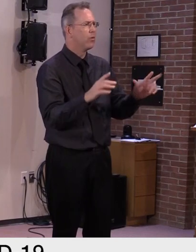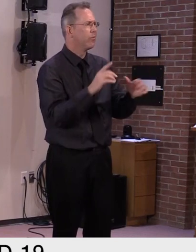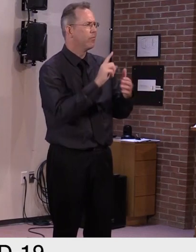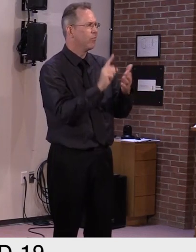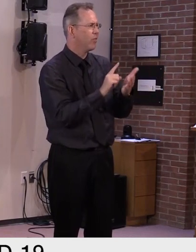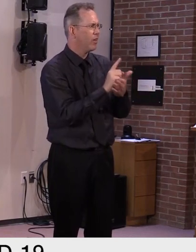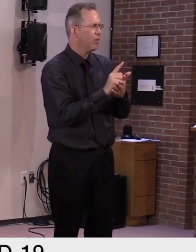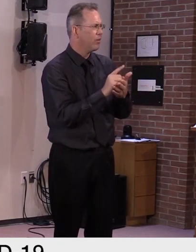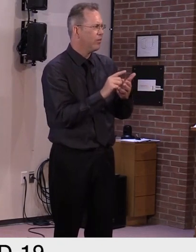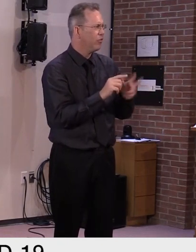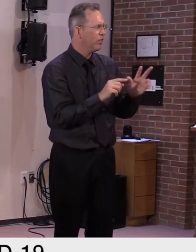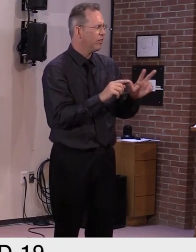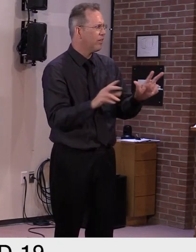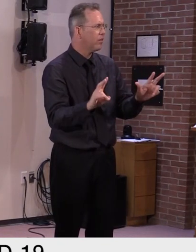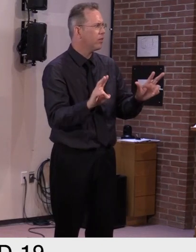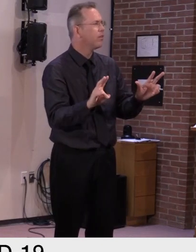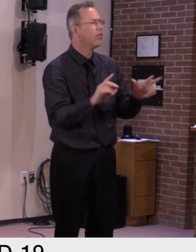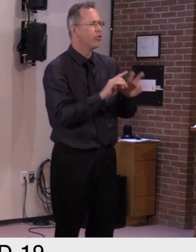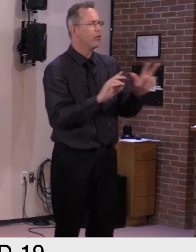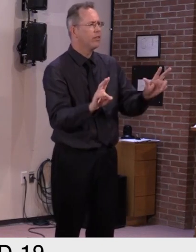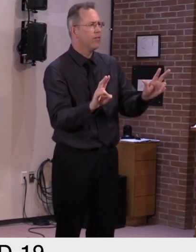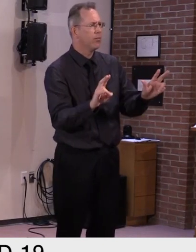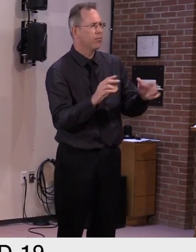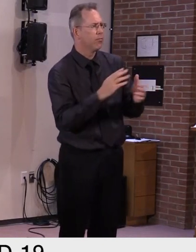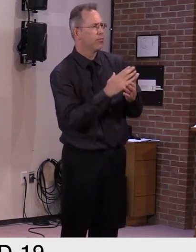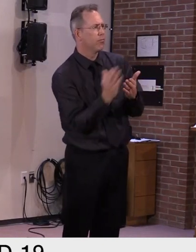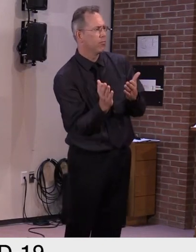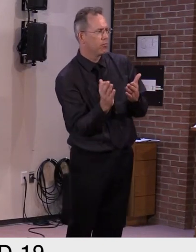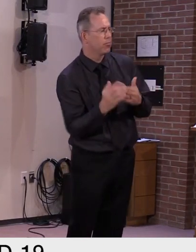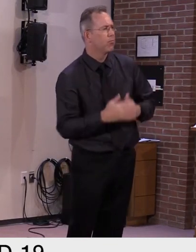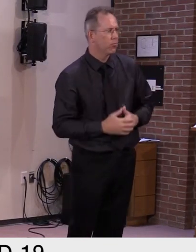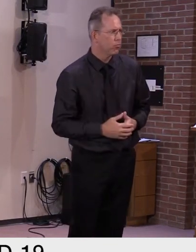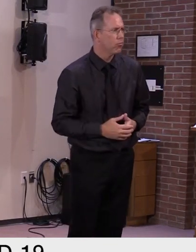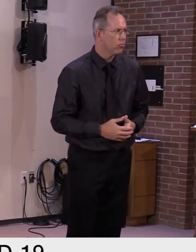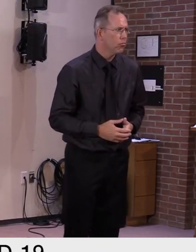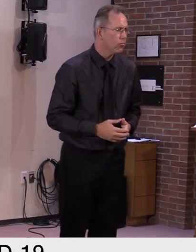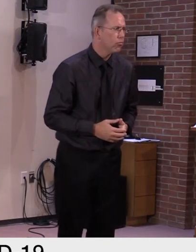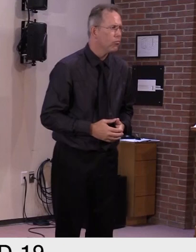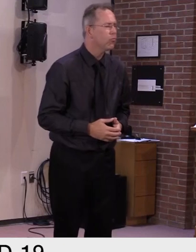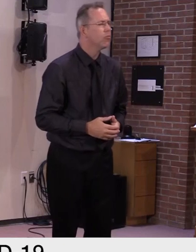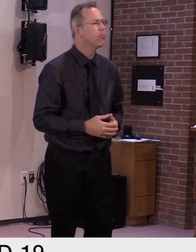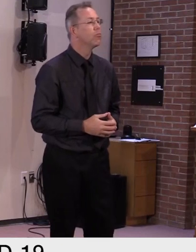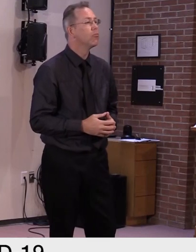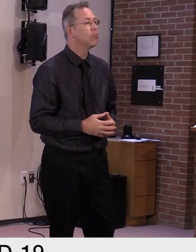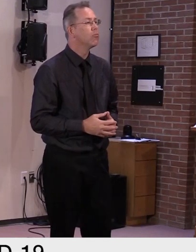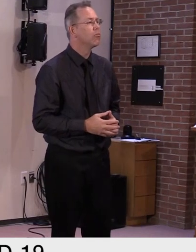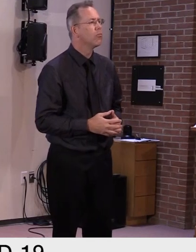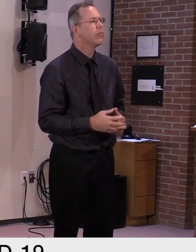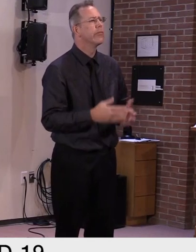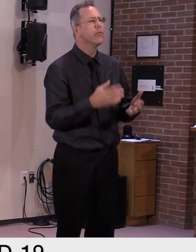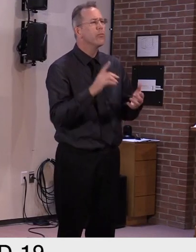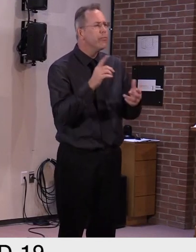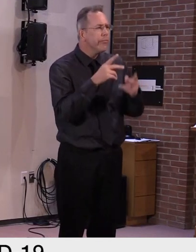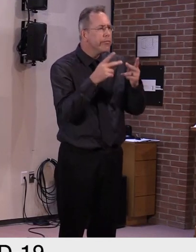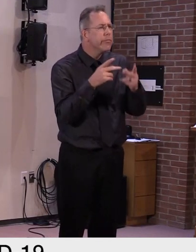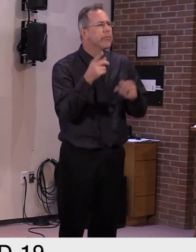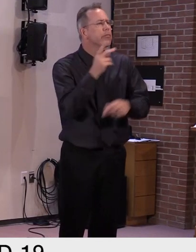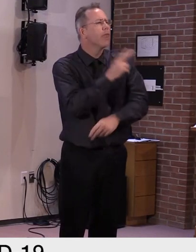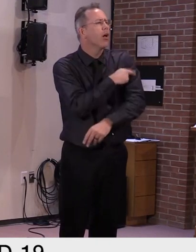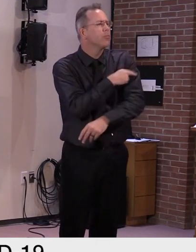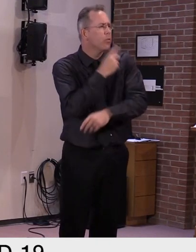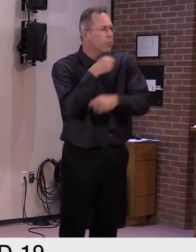Friday from 2 to 4 p.m. The clinics will be at the medical center's acute respiratory clinic.